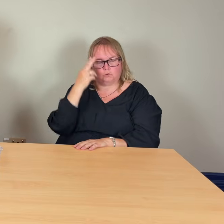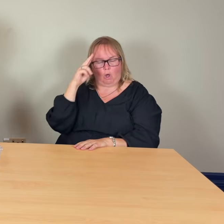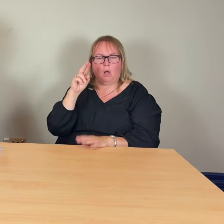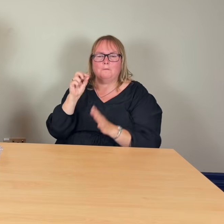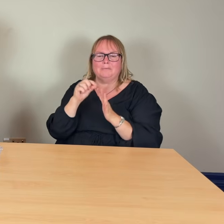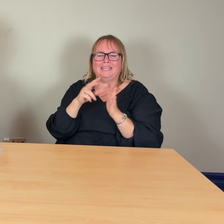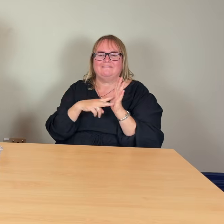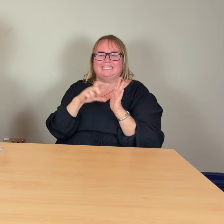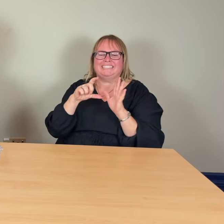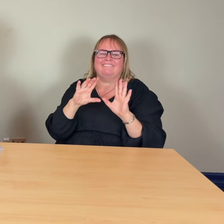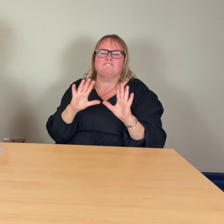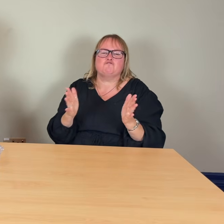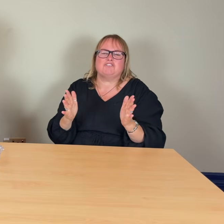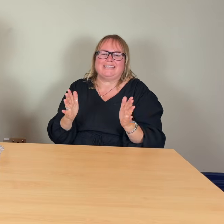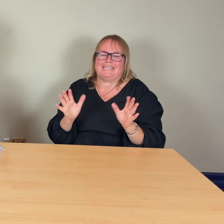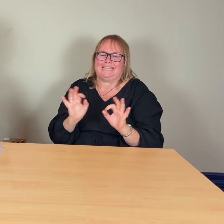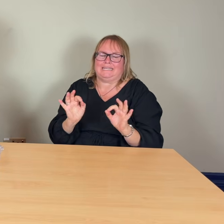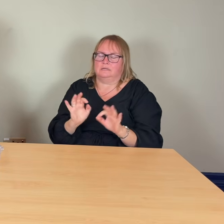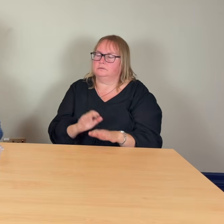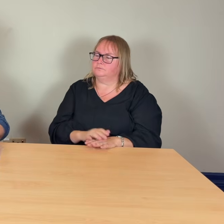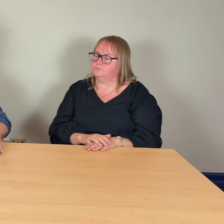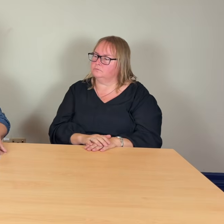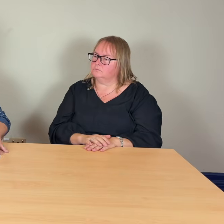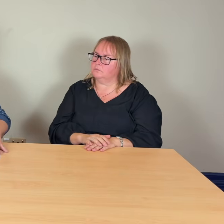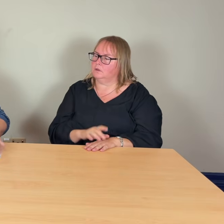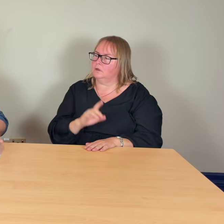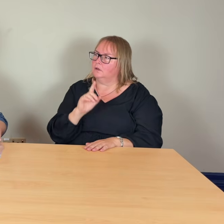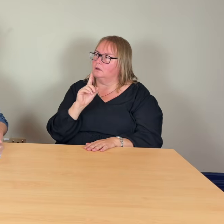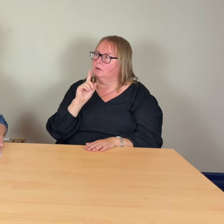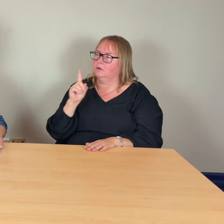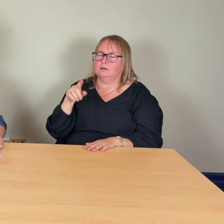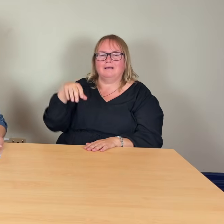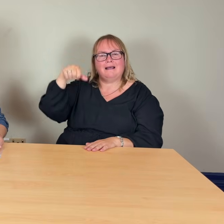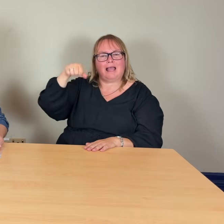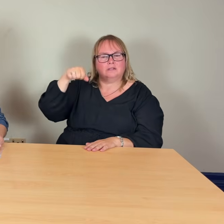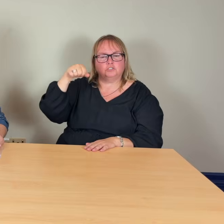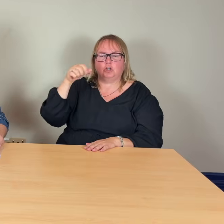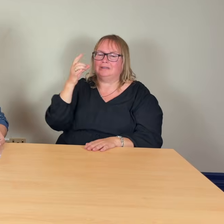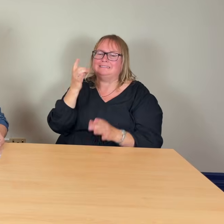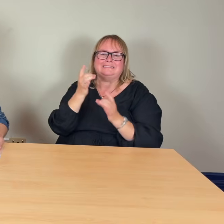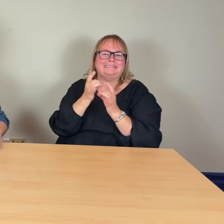But you have to remember that these lanterns are not a single-use item.